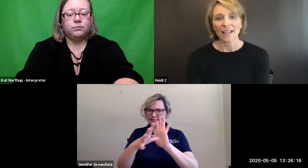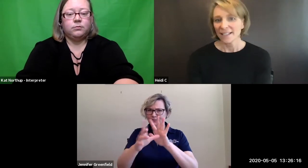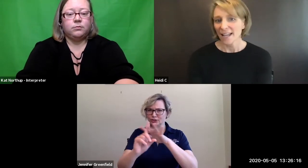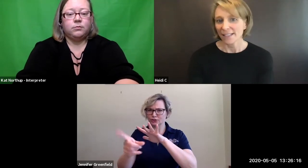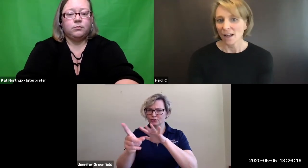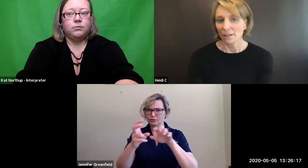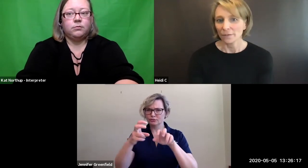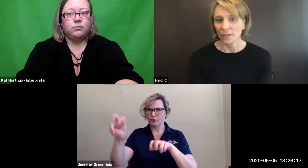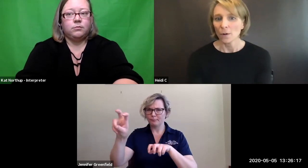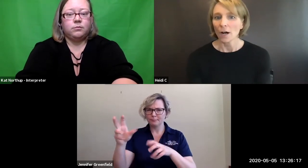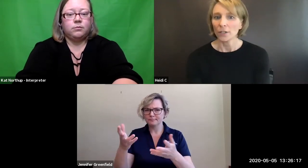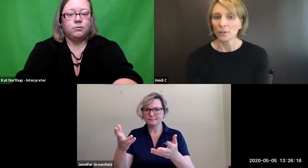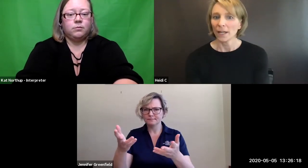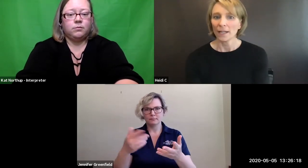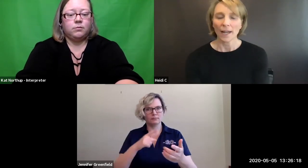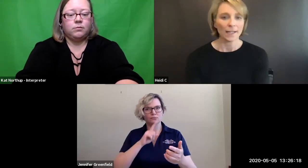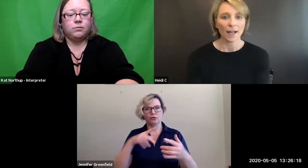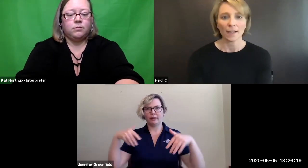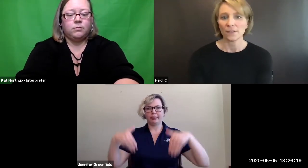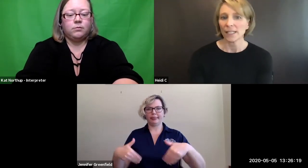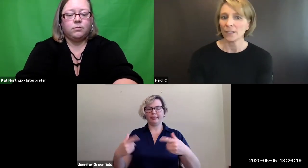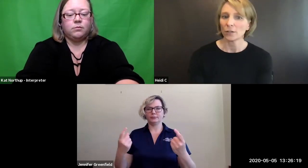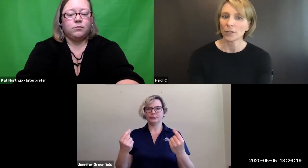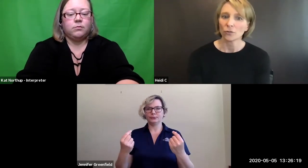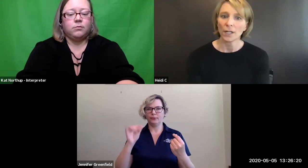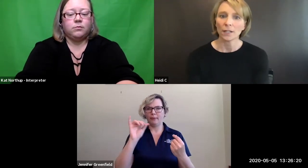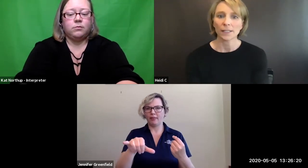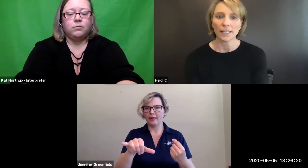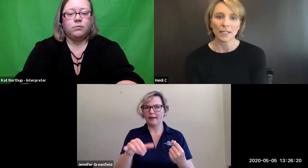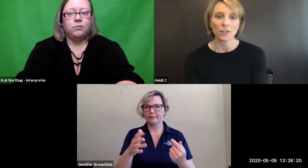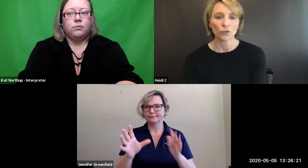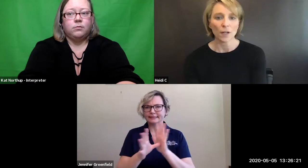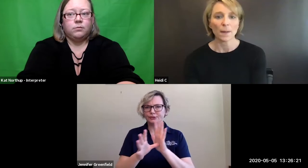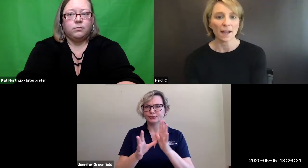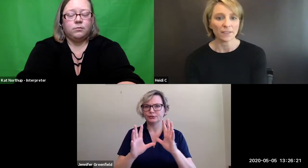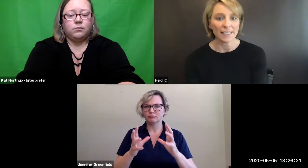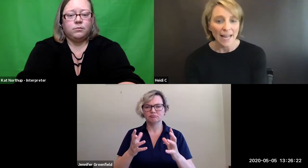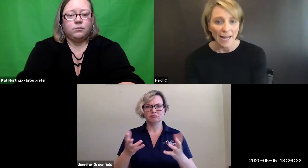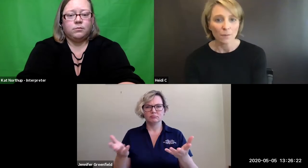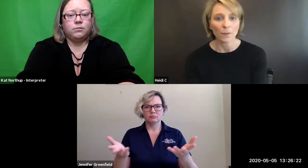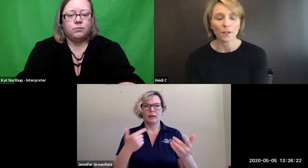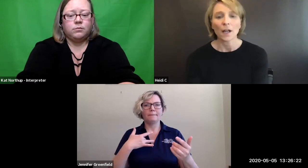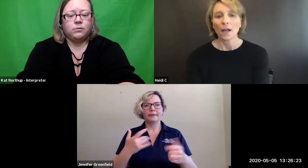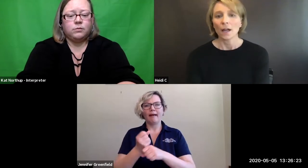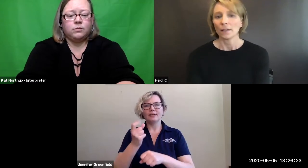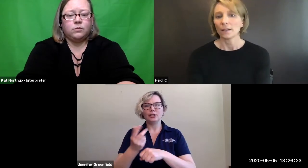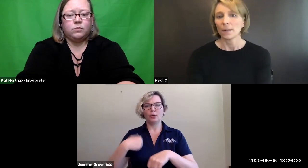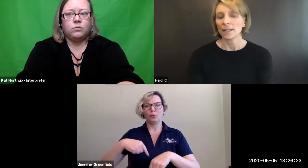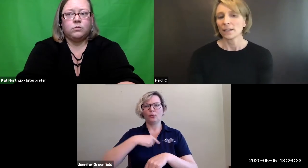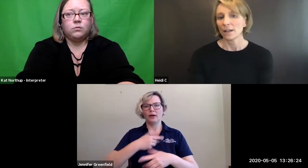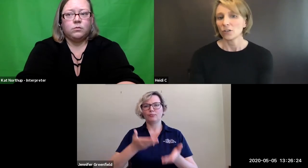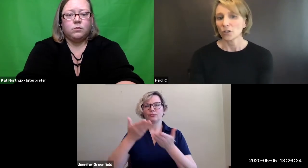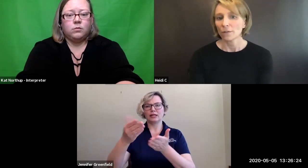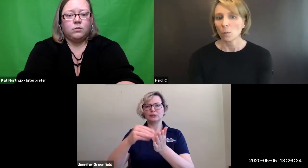I'd like to ask all of you, are you planning any kind of senior retreat or senior trip? I have to say, we're a little